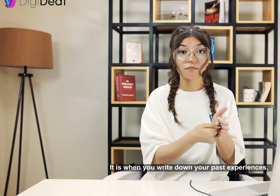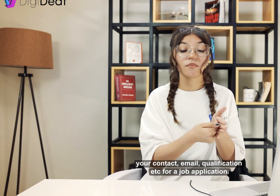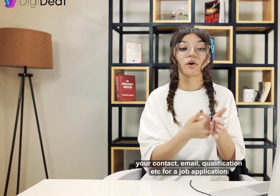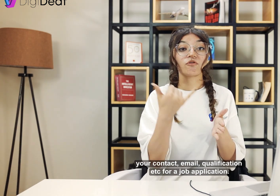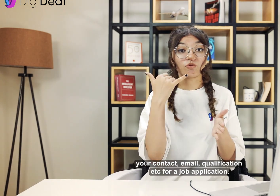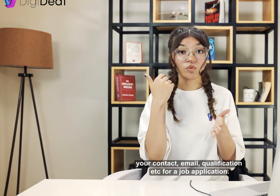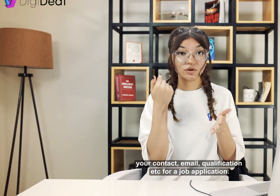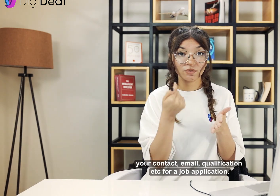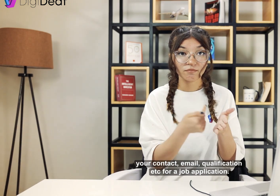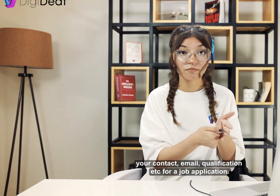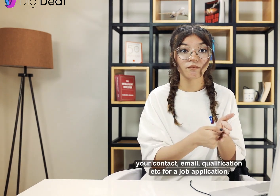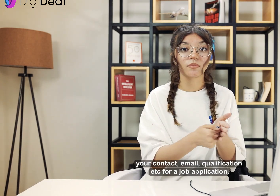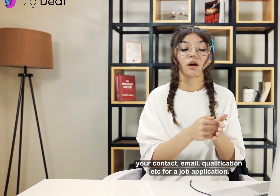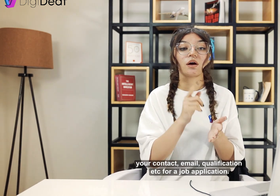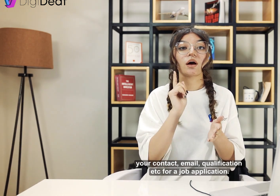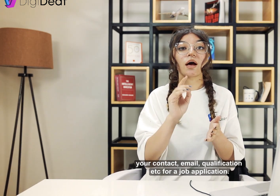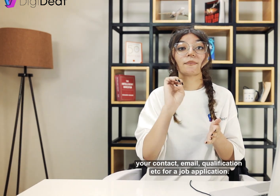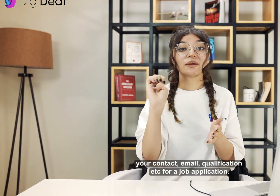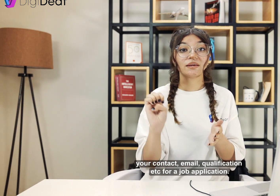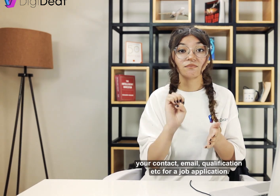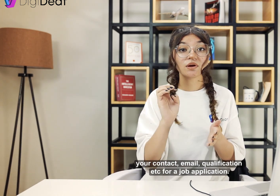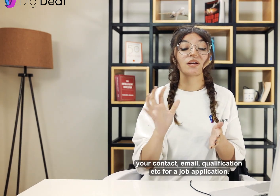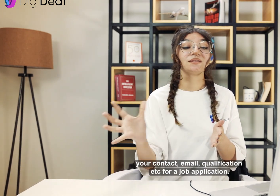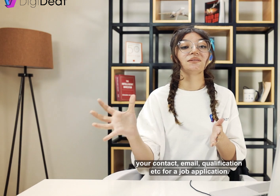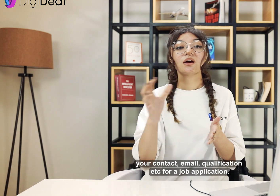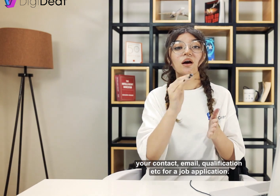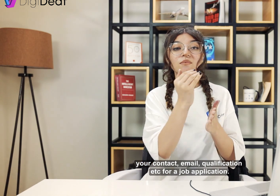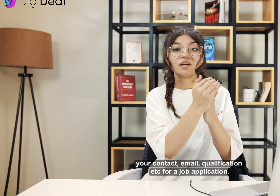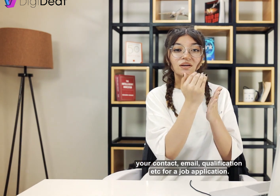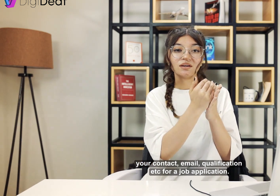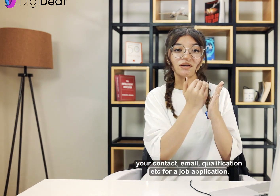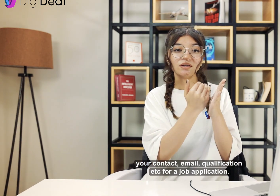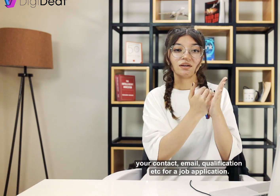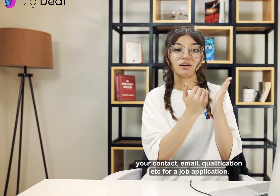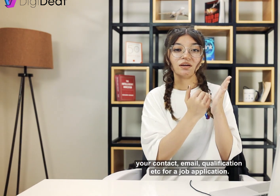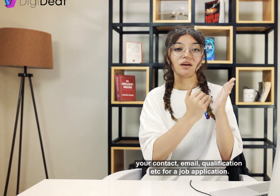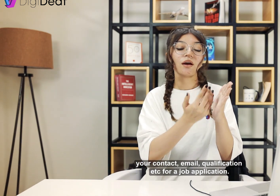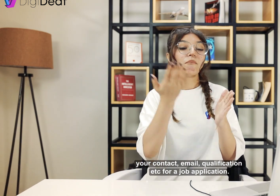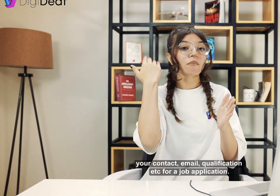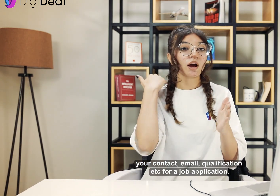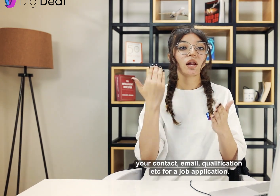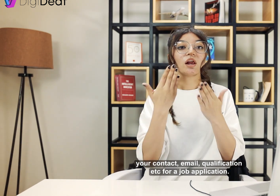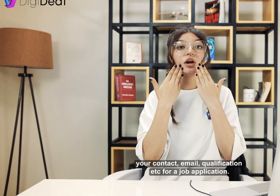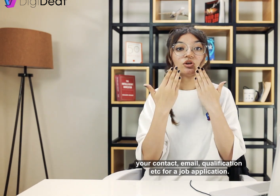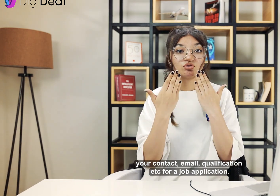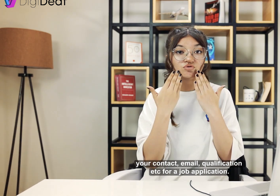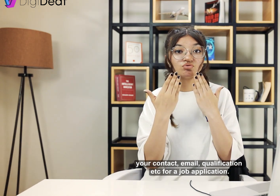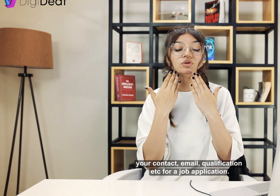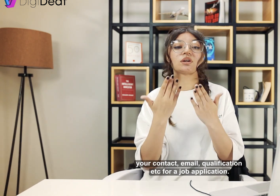your contact, email, qualification, etc. for a job application.